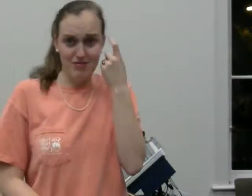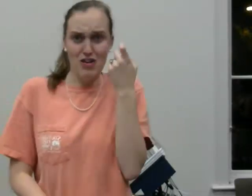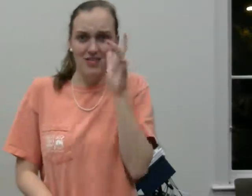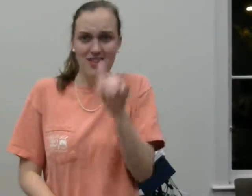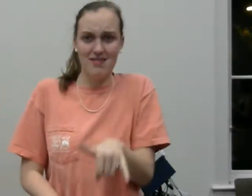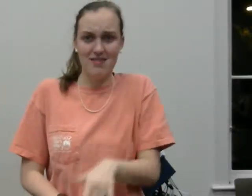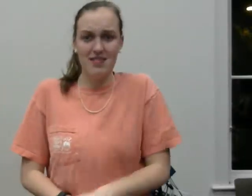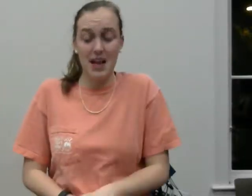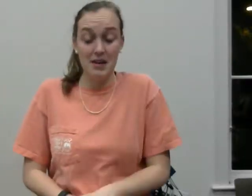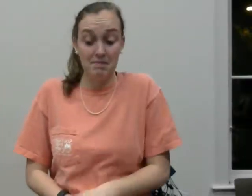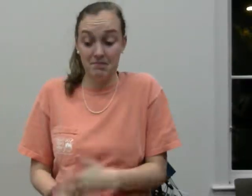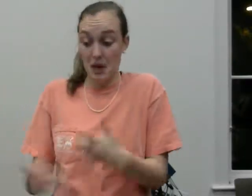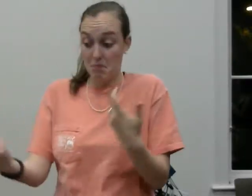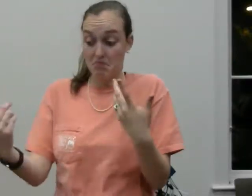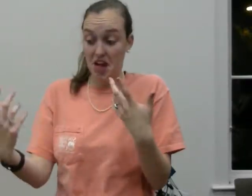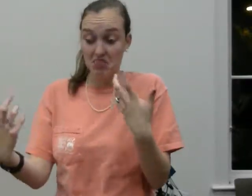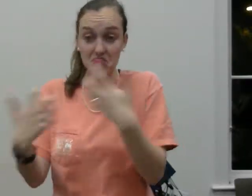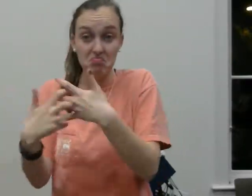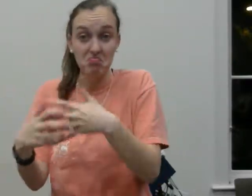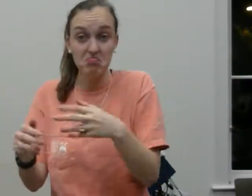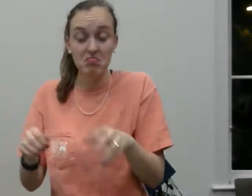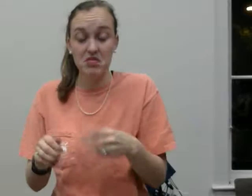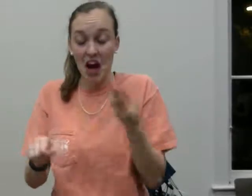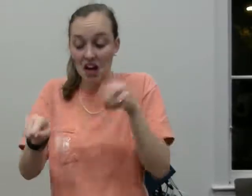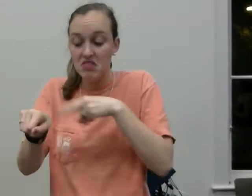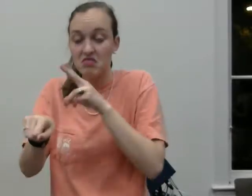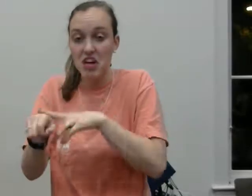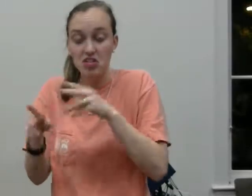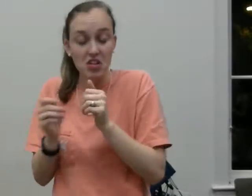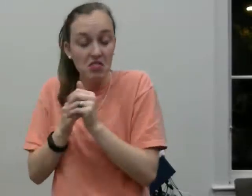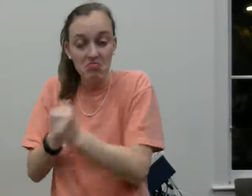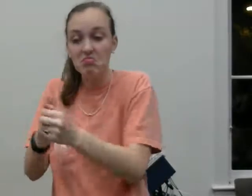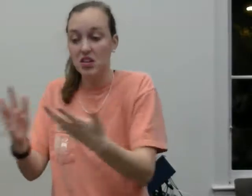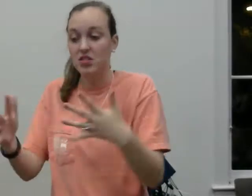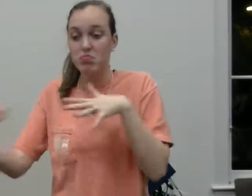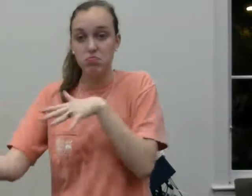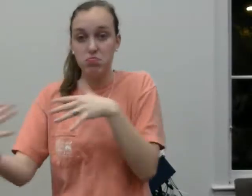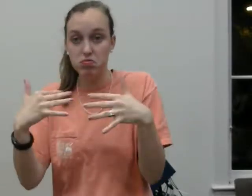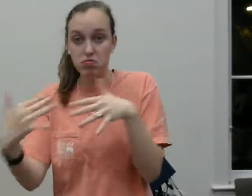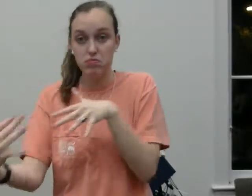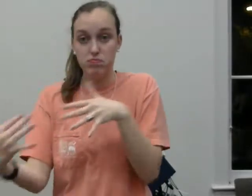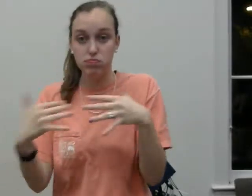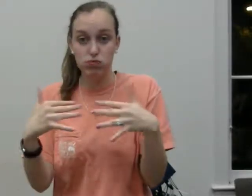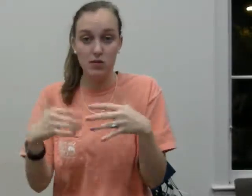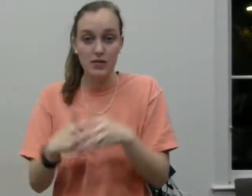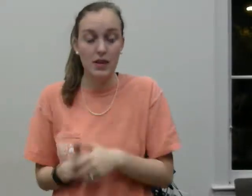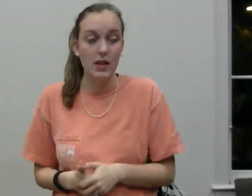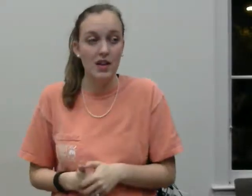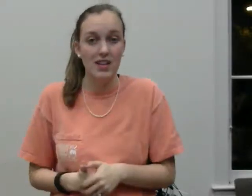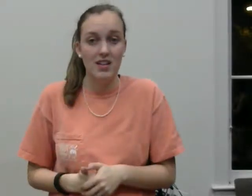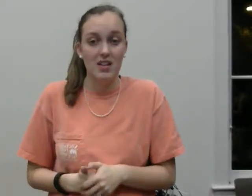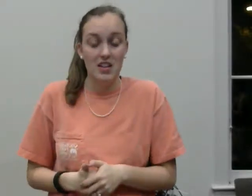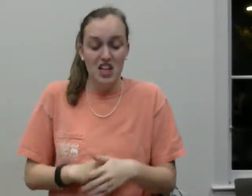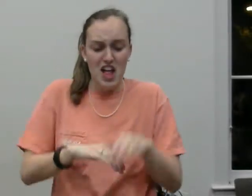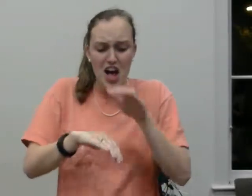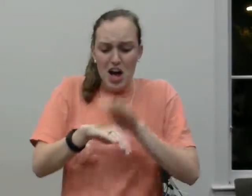to conflict, to fighting. The British just get done fighting a war with the French, and they're like, we're not about to start fighting a war with the Native